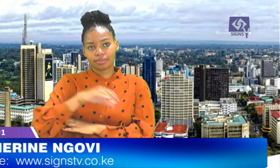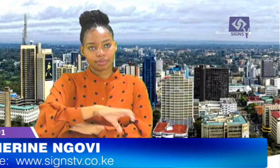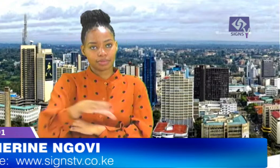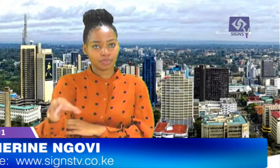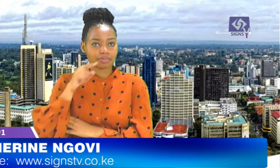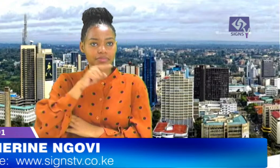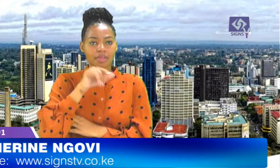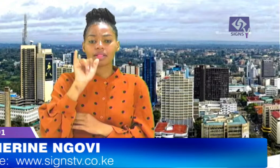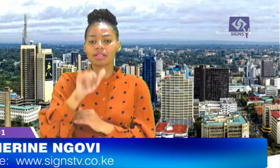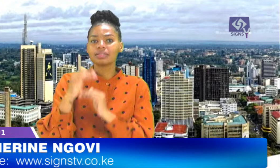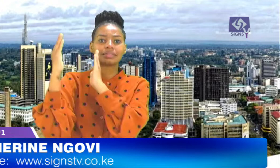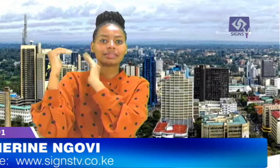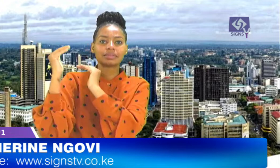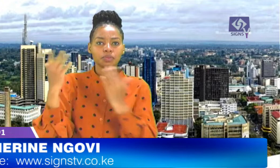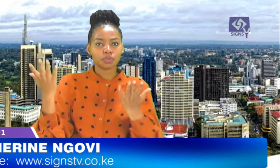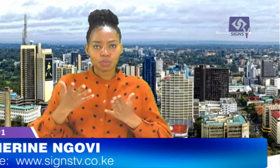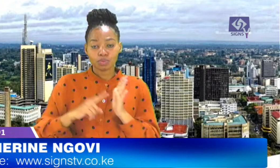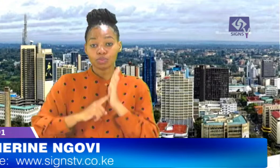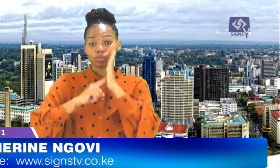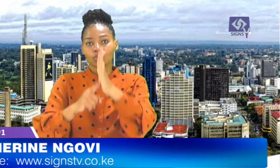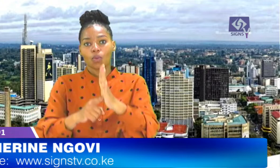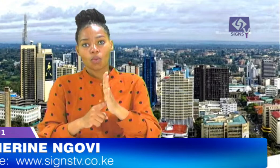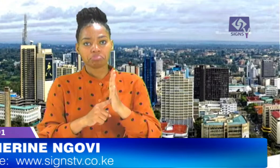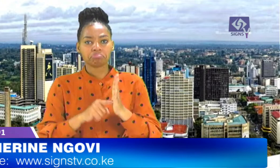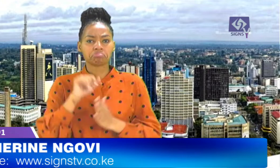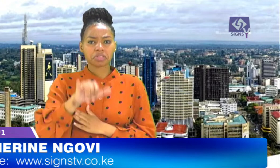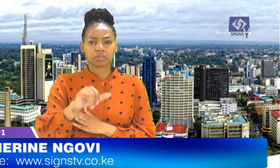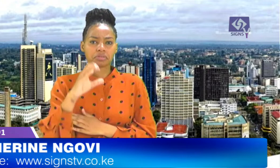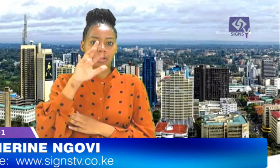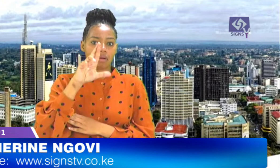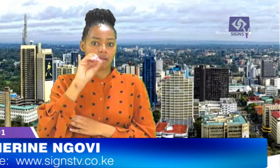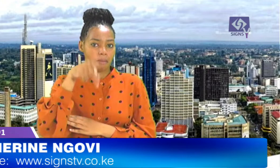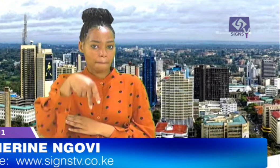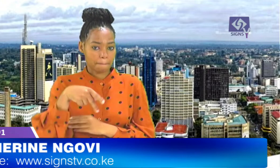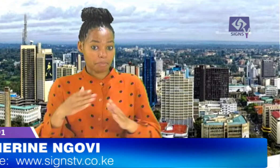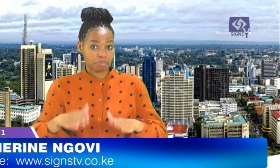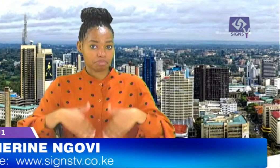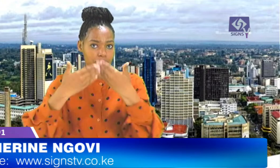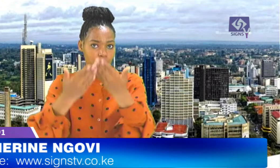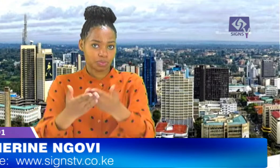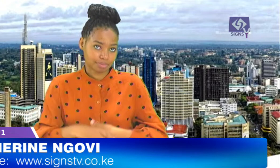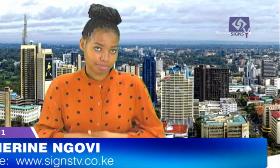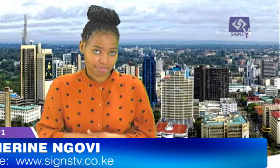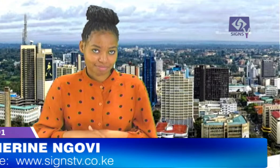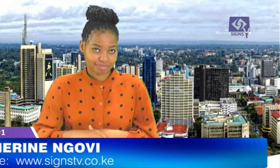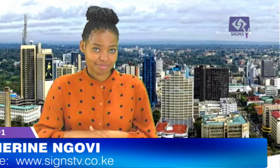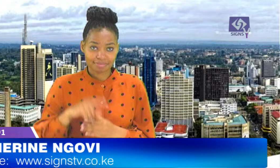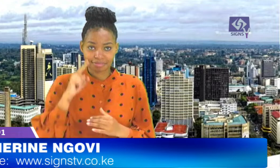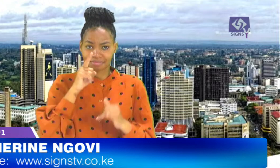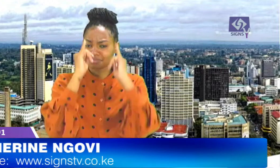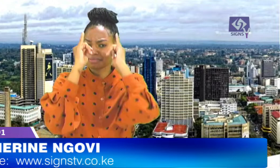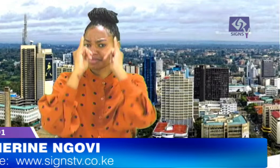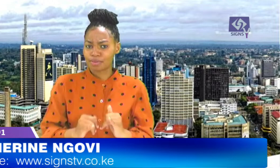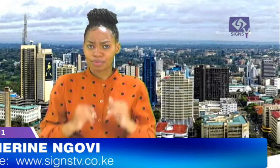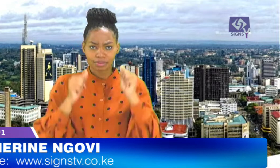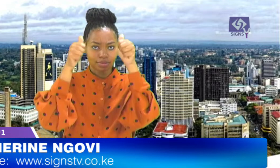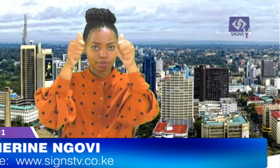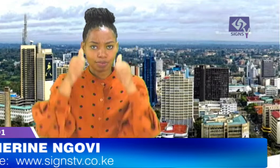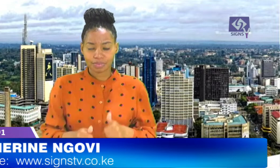280,000 bags of subsidized fertilizer to farmers in Narok County. That is expected to boost